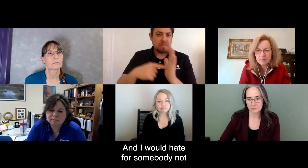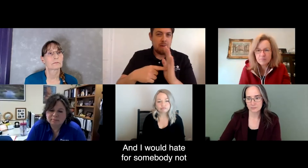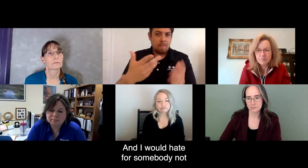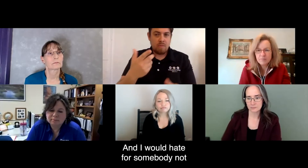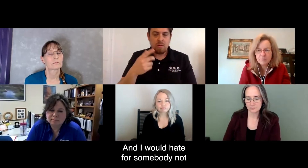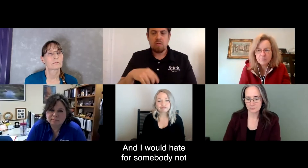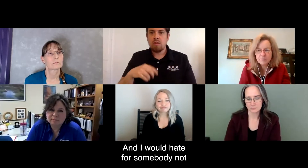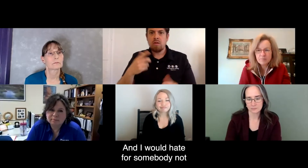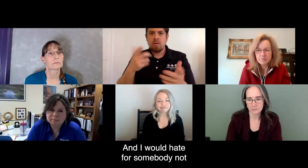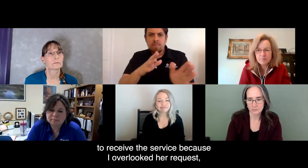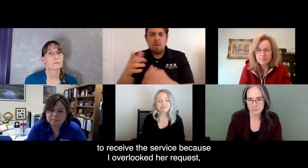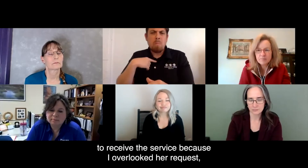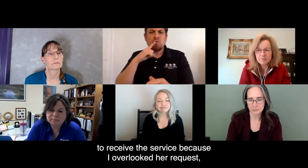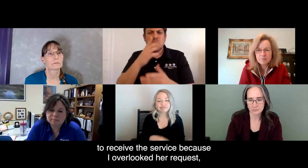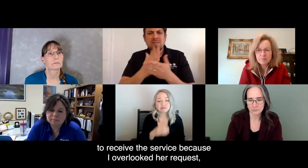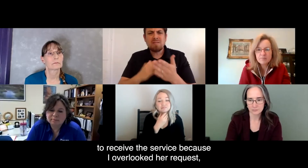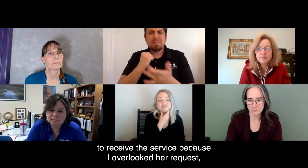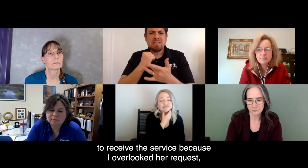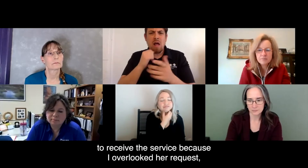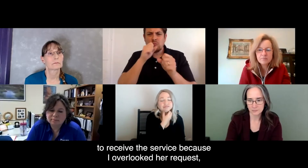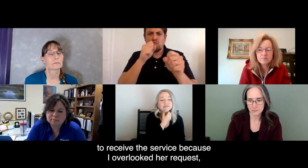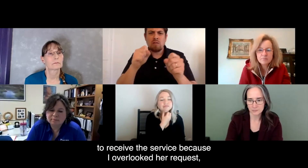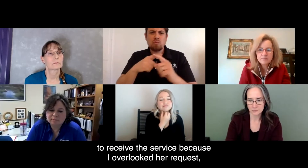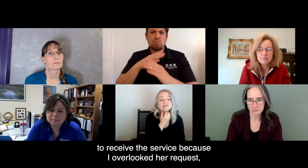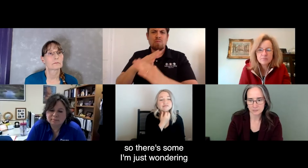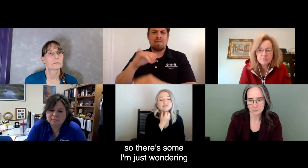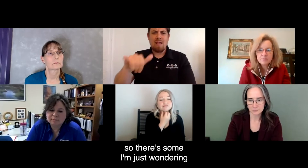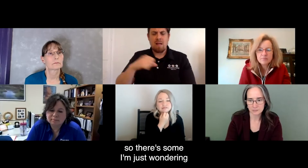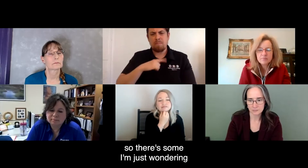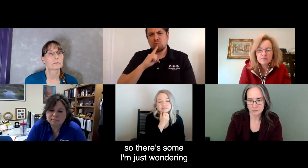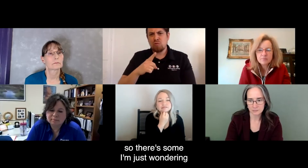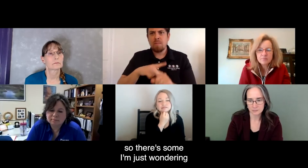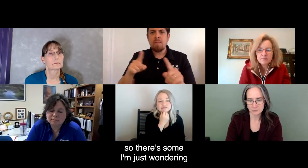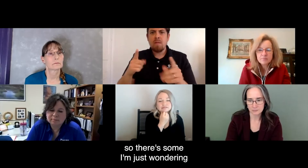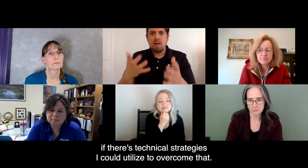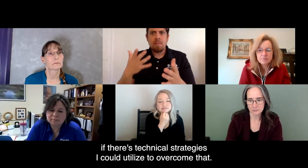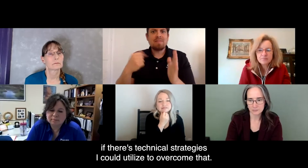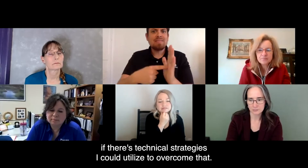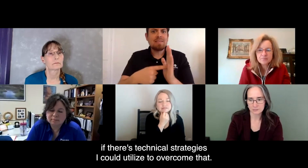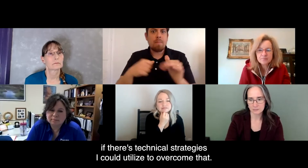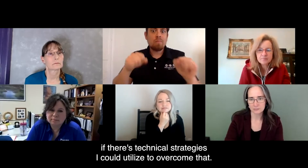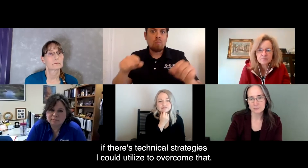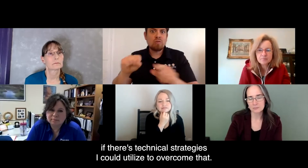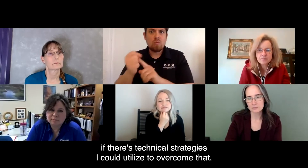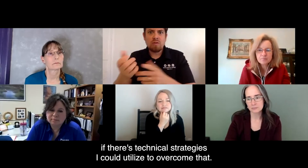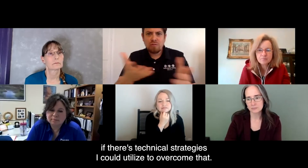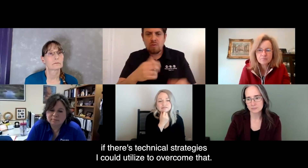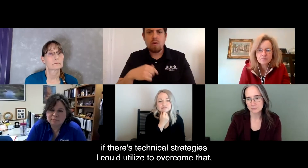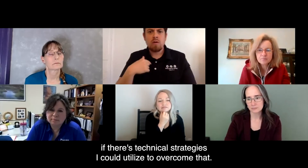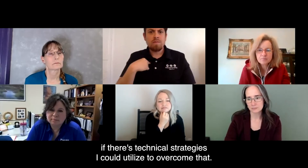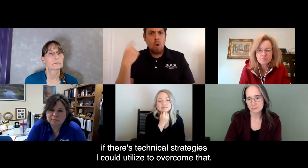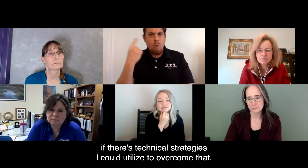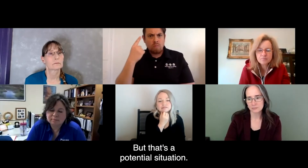And I would hate for somebody not to receive the service because I overlooked a request. So I'm just wondering if there's technical strategies I could